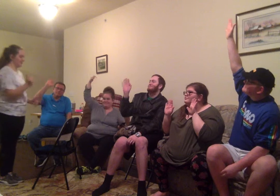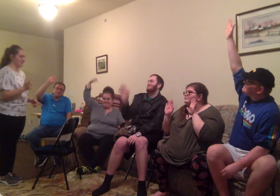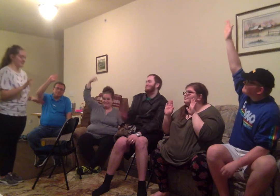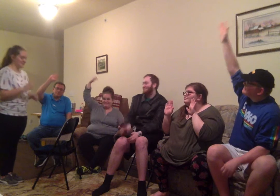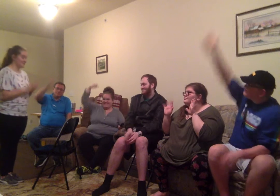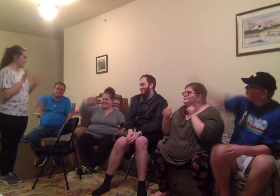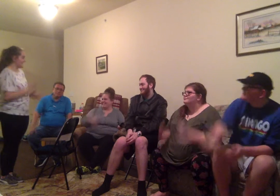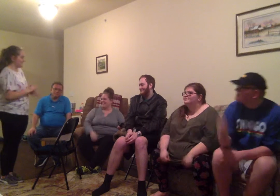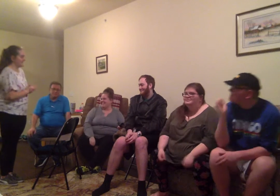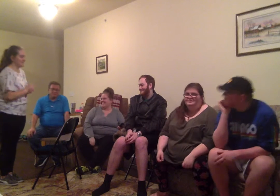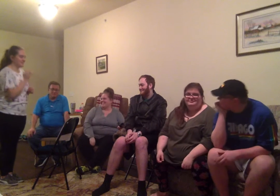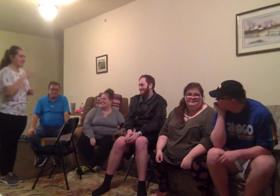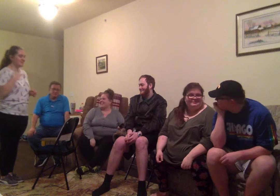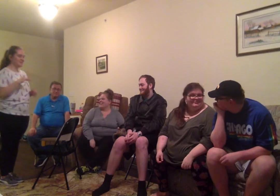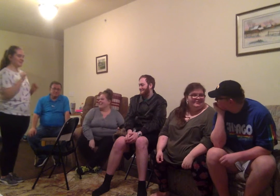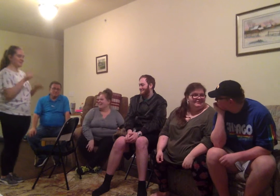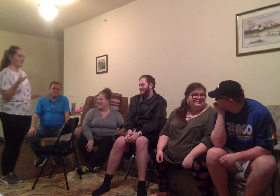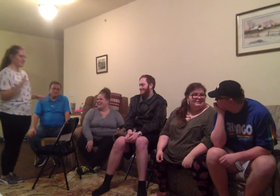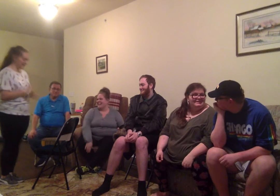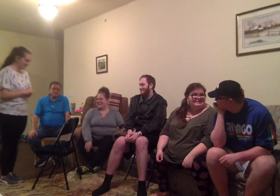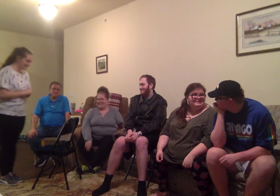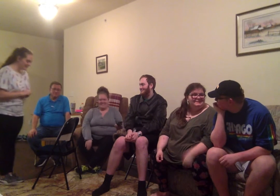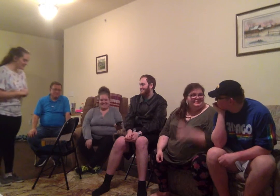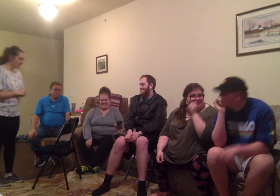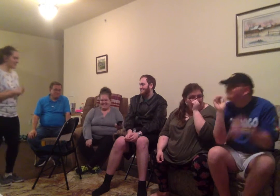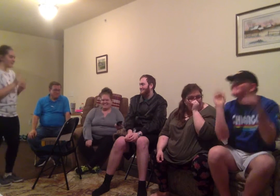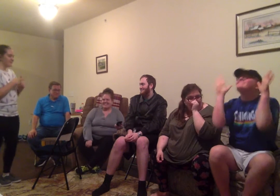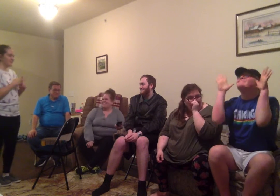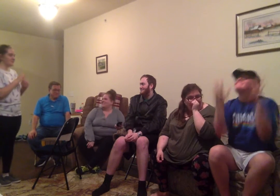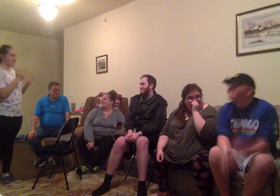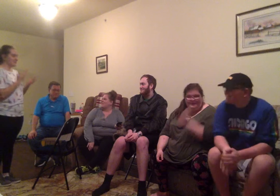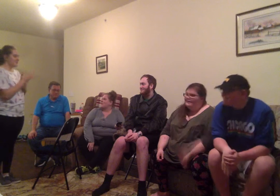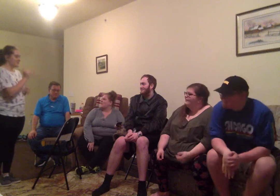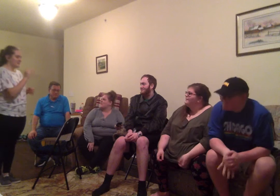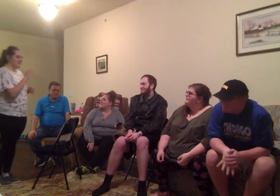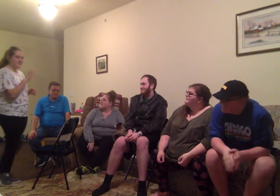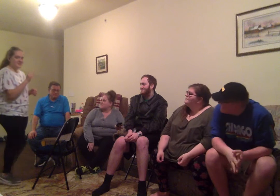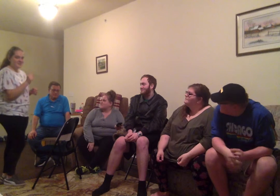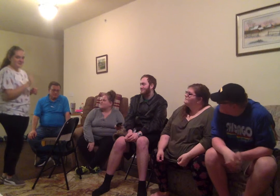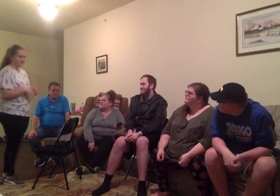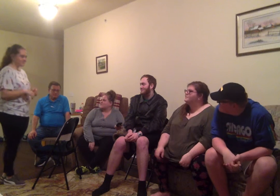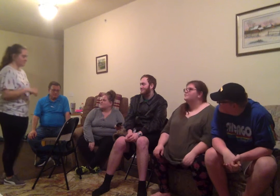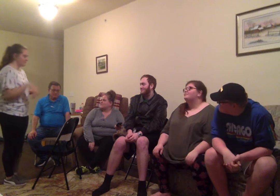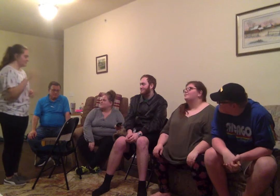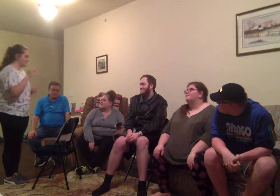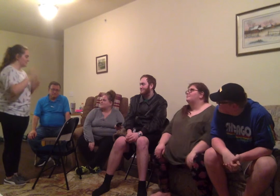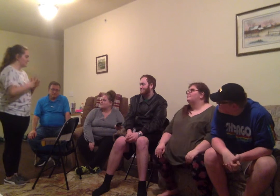All of you do. Great. So this will benefit all of you. First we'll go through the ABCs. We'll start